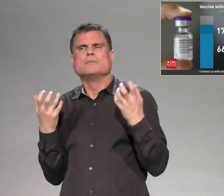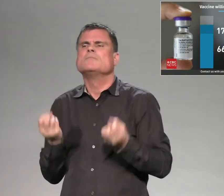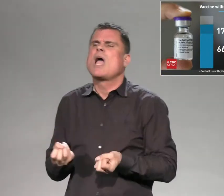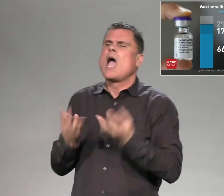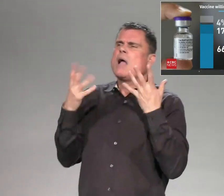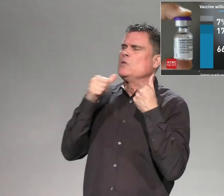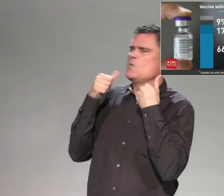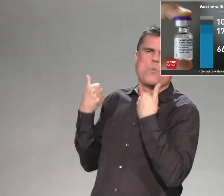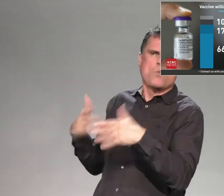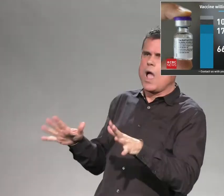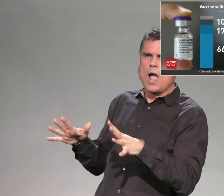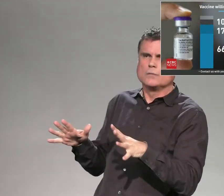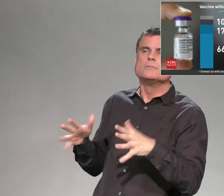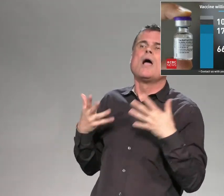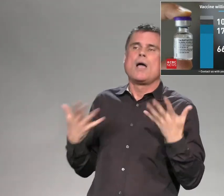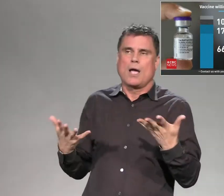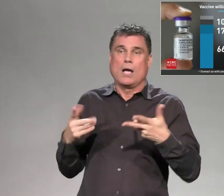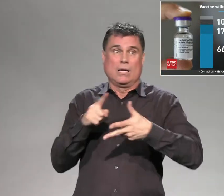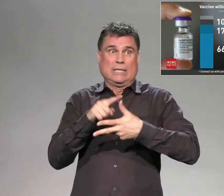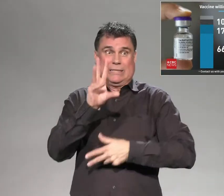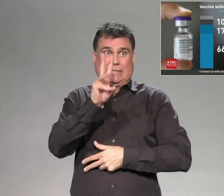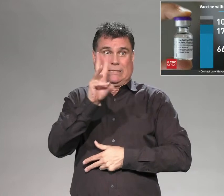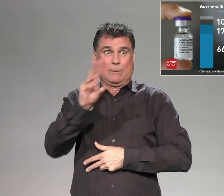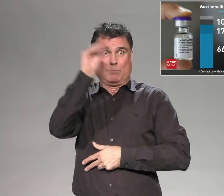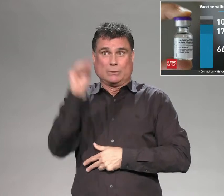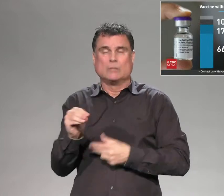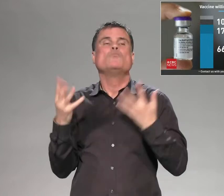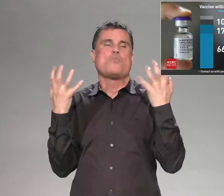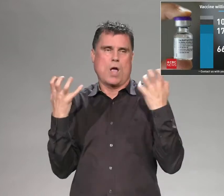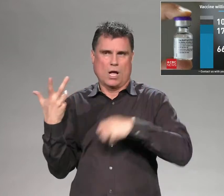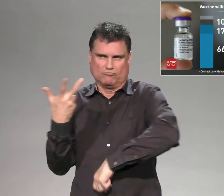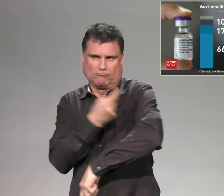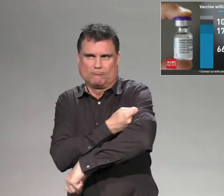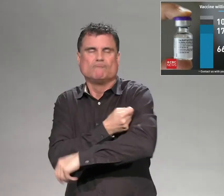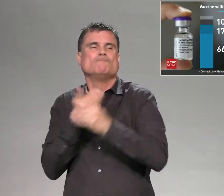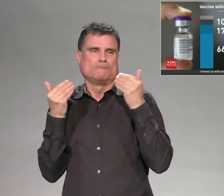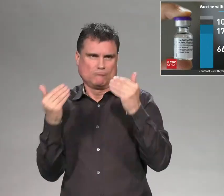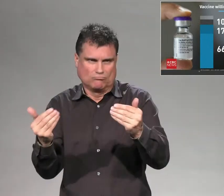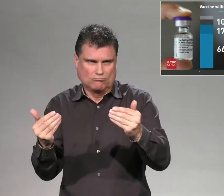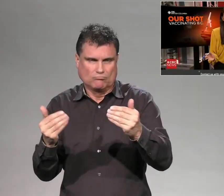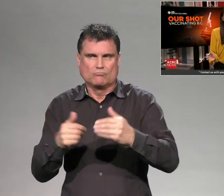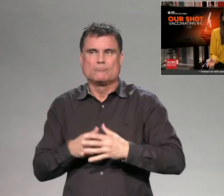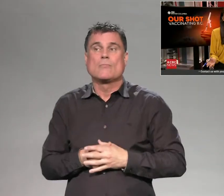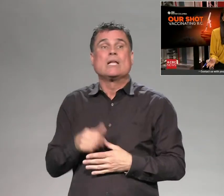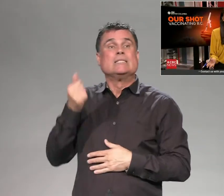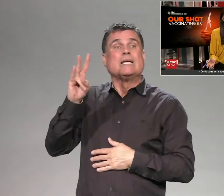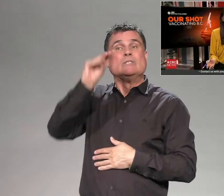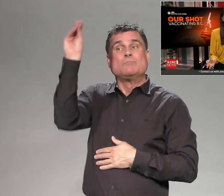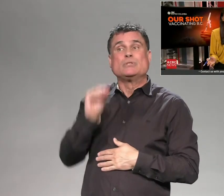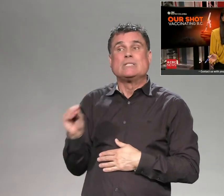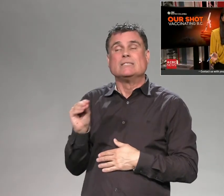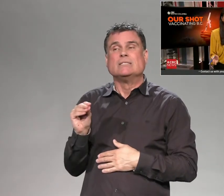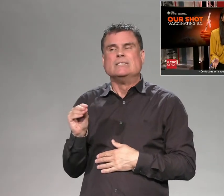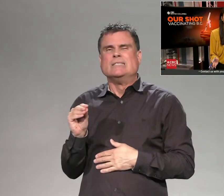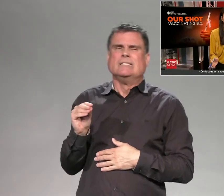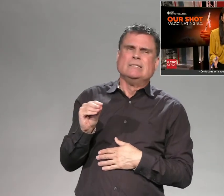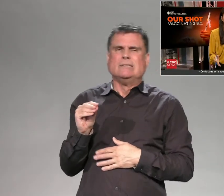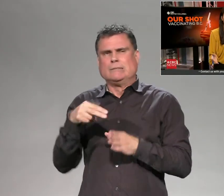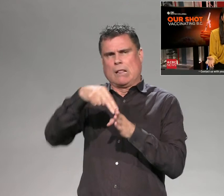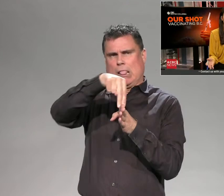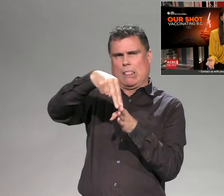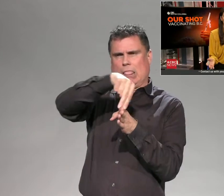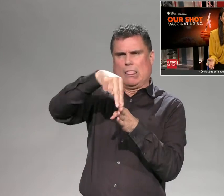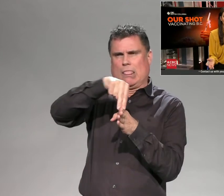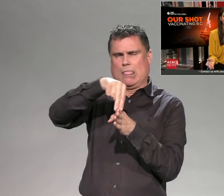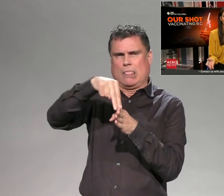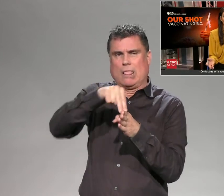17% prefer to wait and see, and 10% of British Columbians say they just won't get it. So let's get into vaccine hesitancy now. Here's